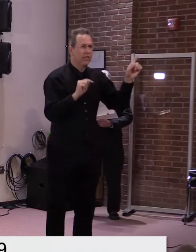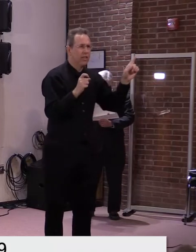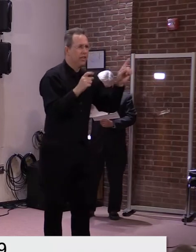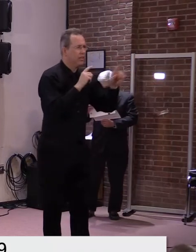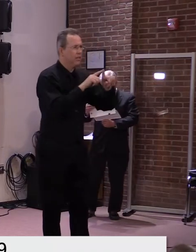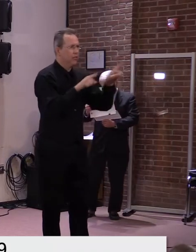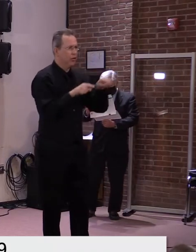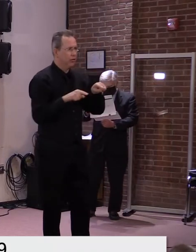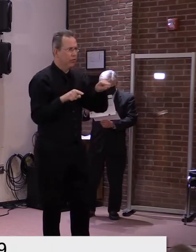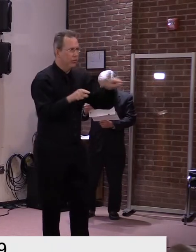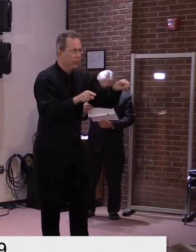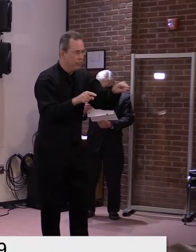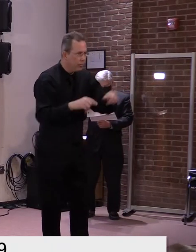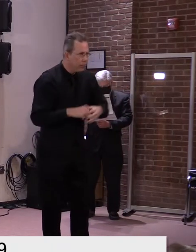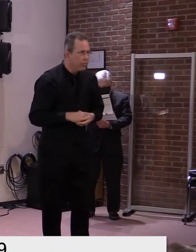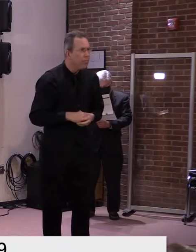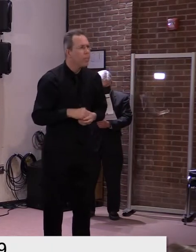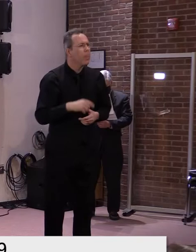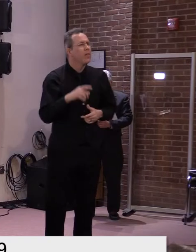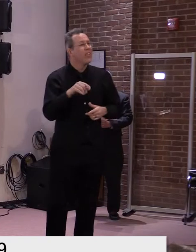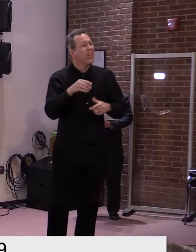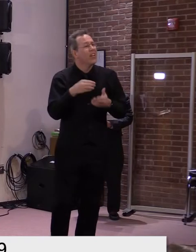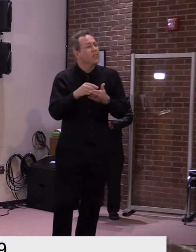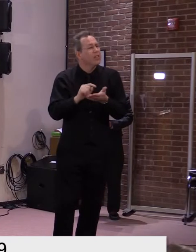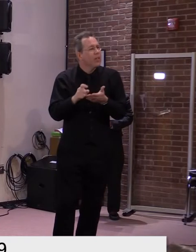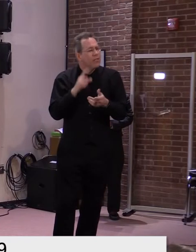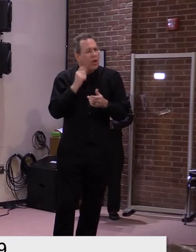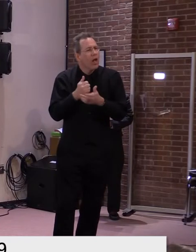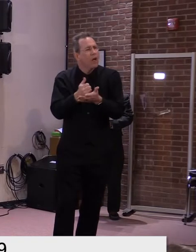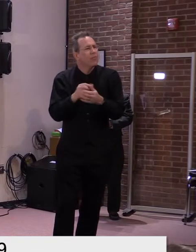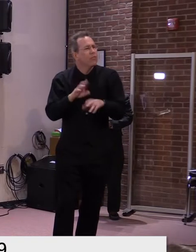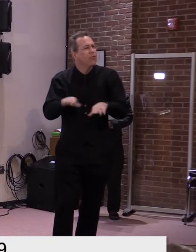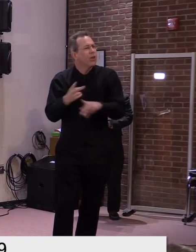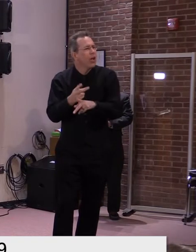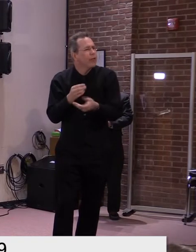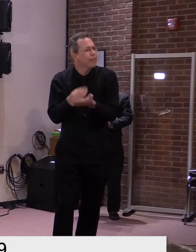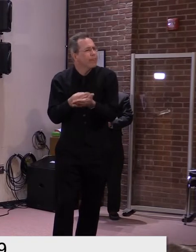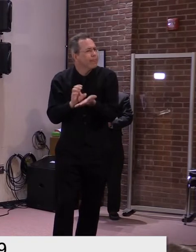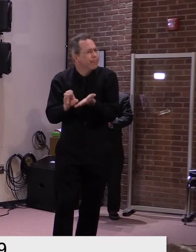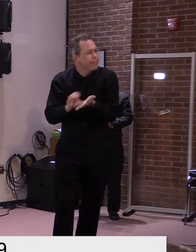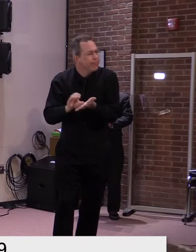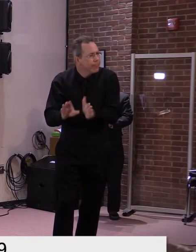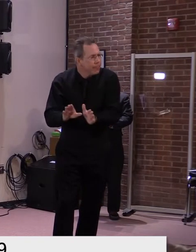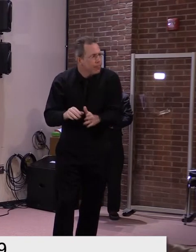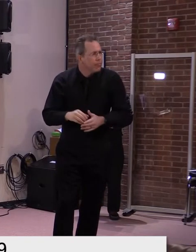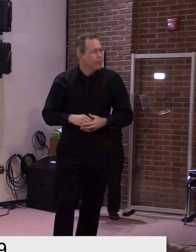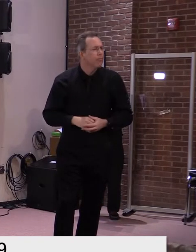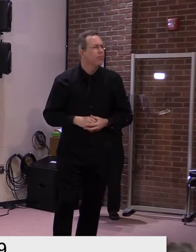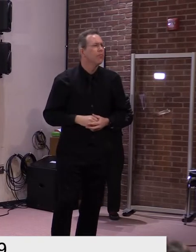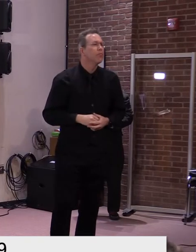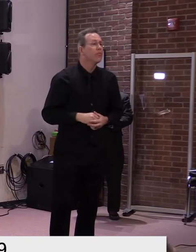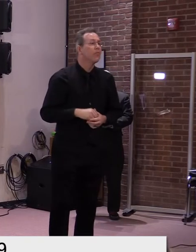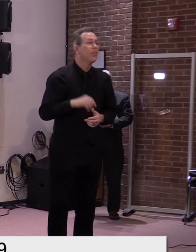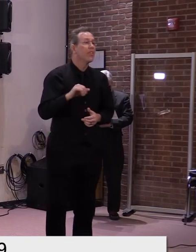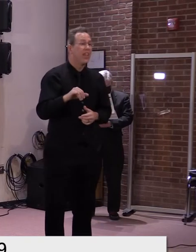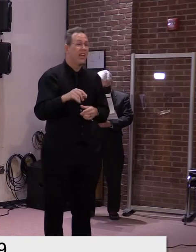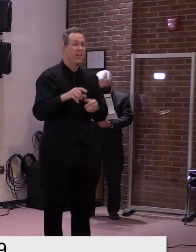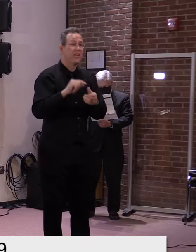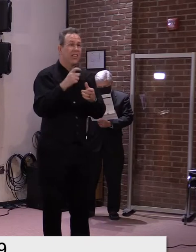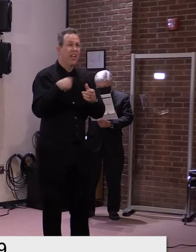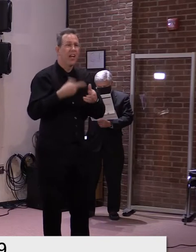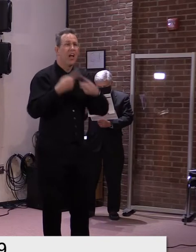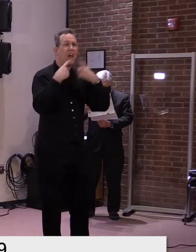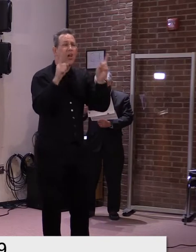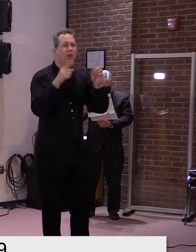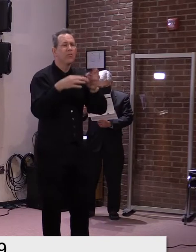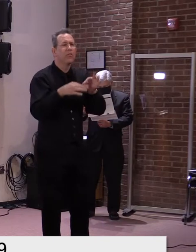work-related dependent care cost. This credit was expanded for tax year 2021 and is fully refundable. Again, we